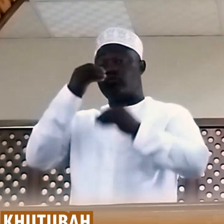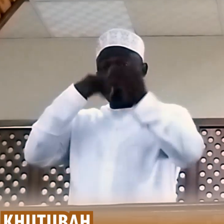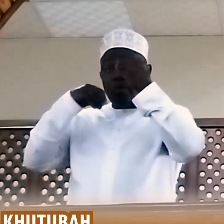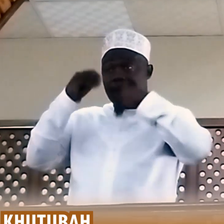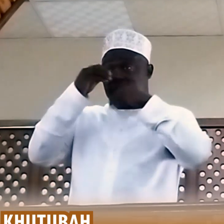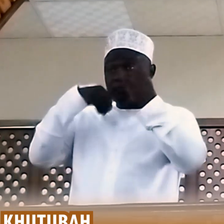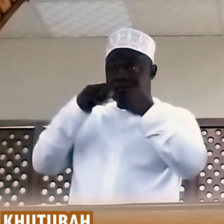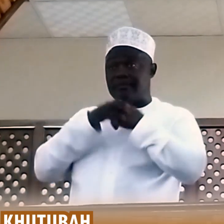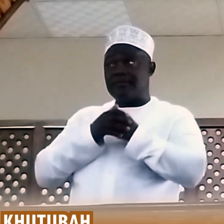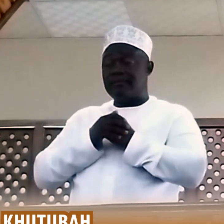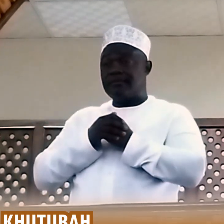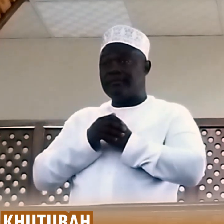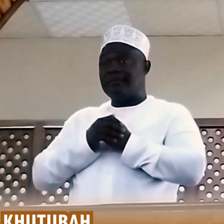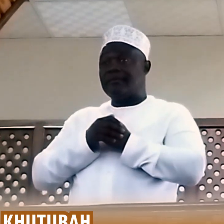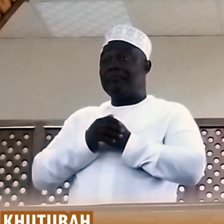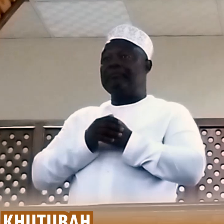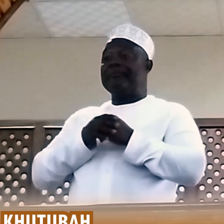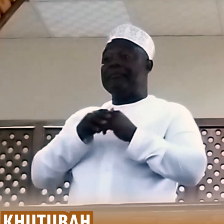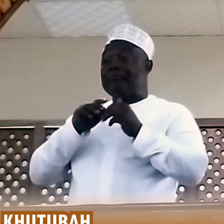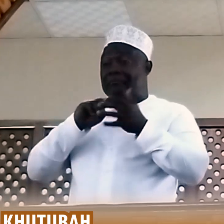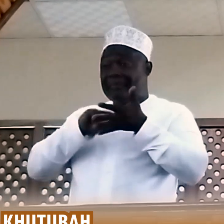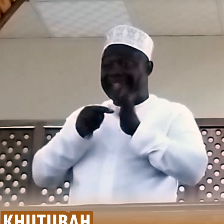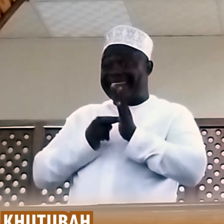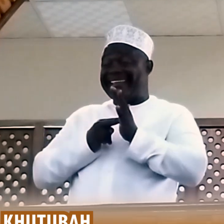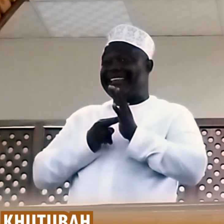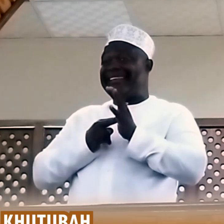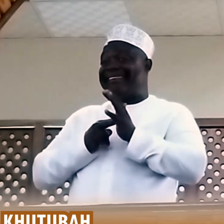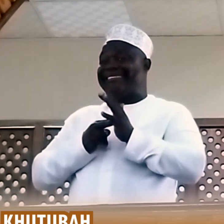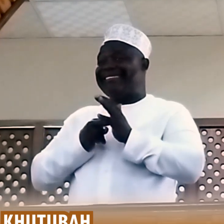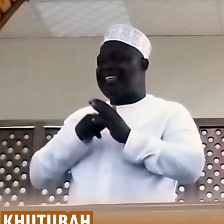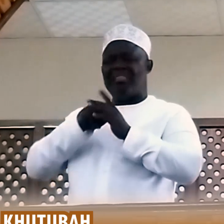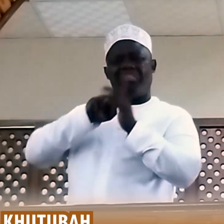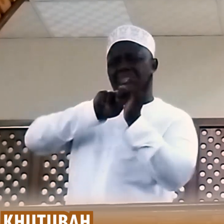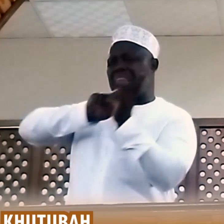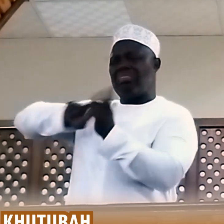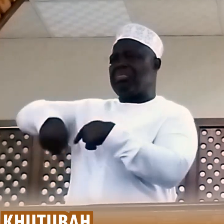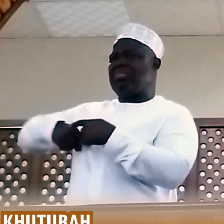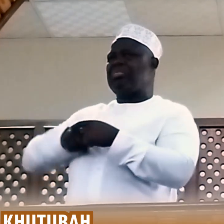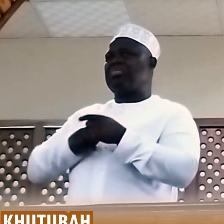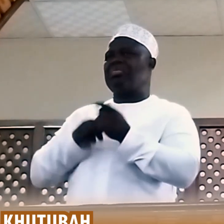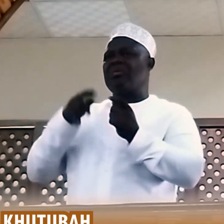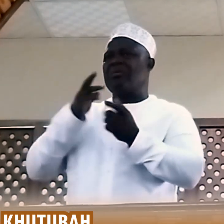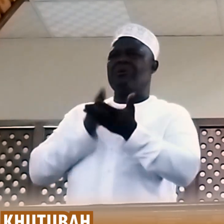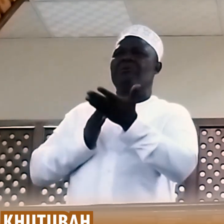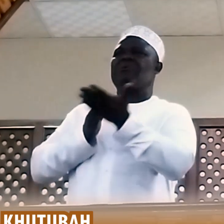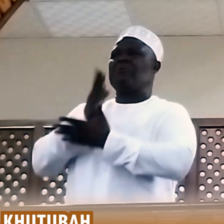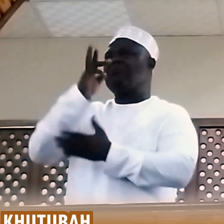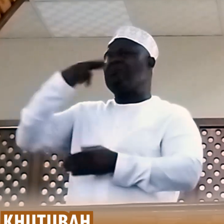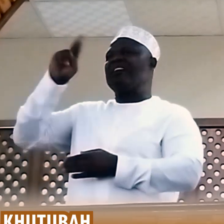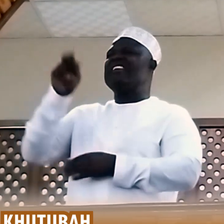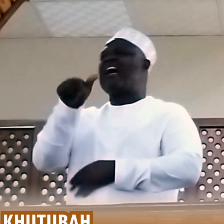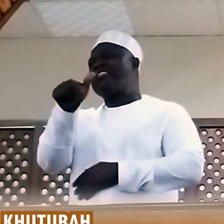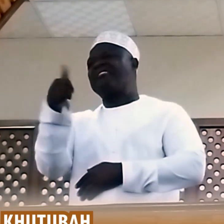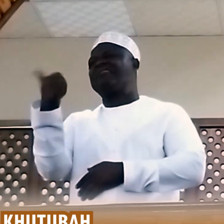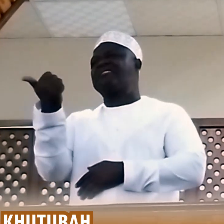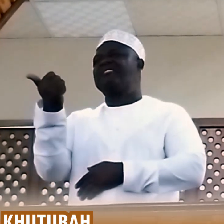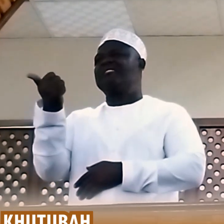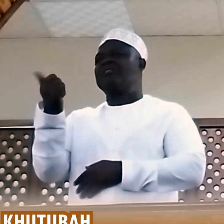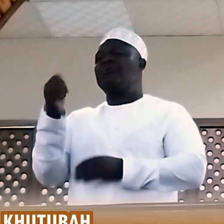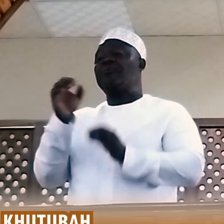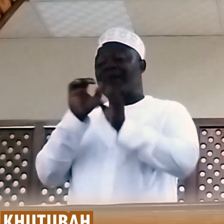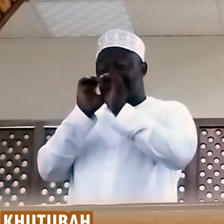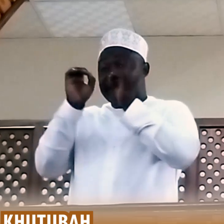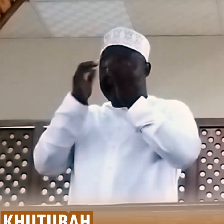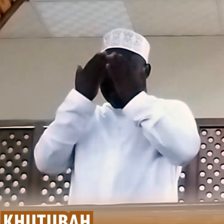Corruption is a mean of violating the rights of others without